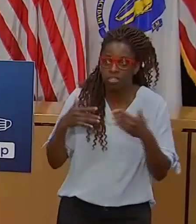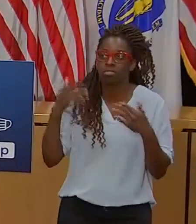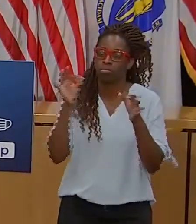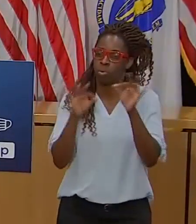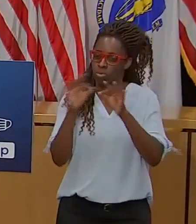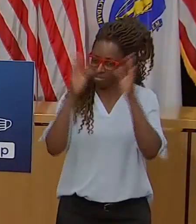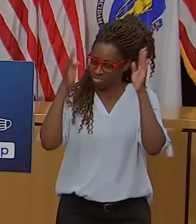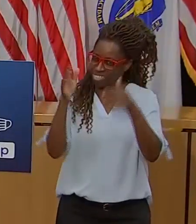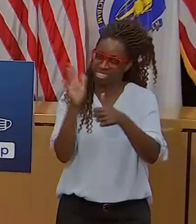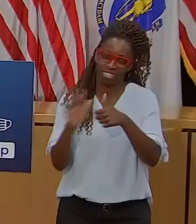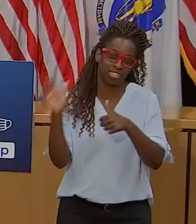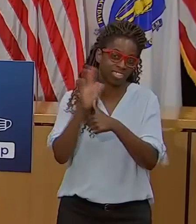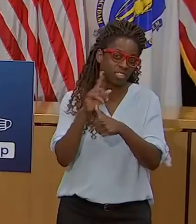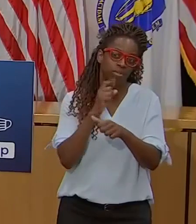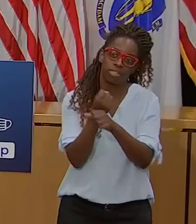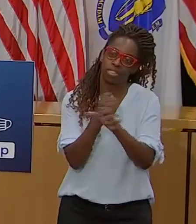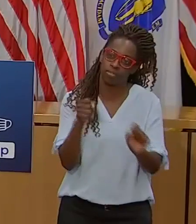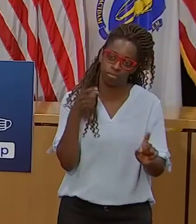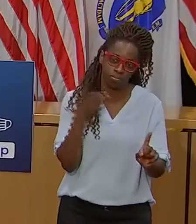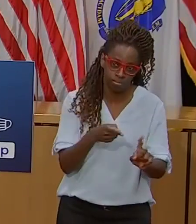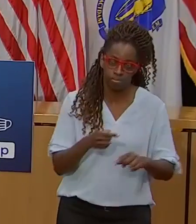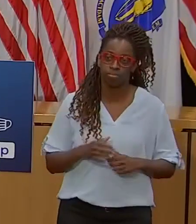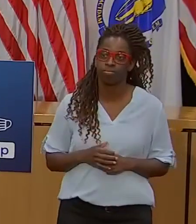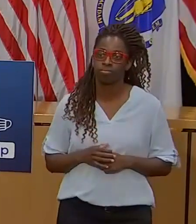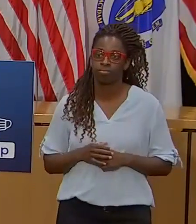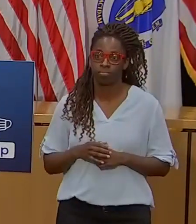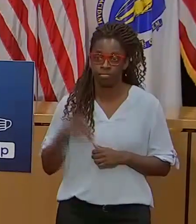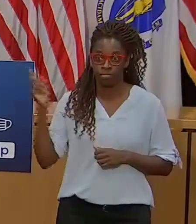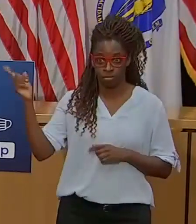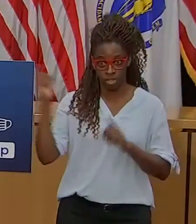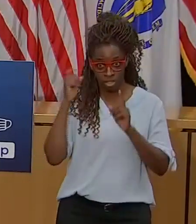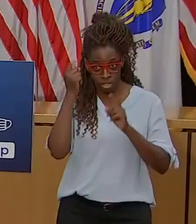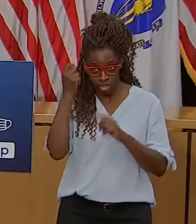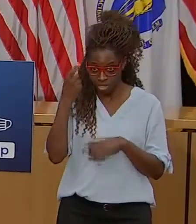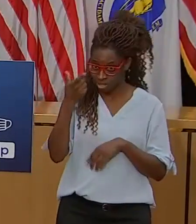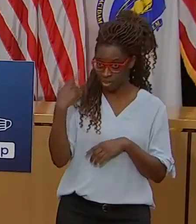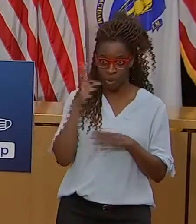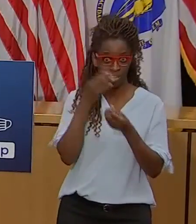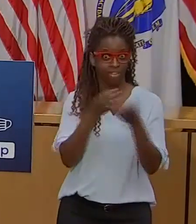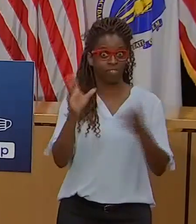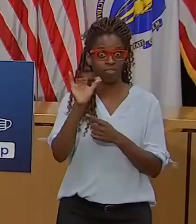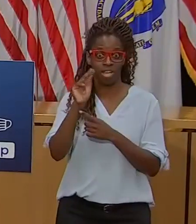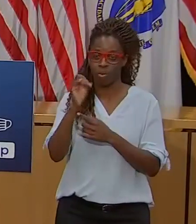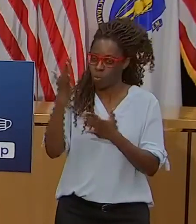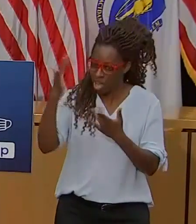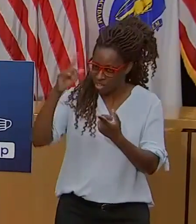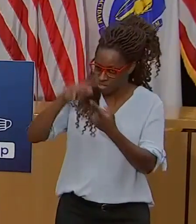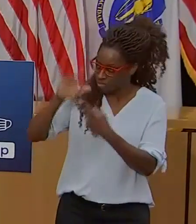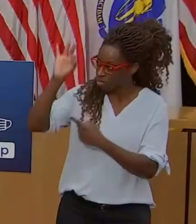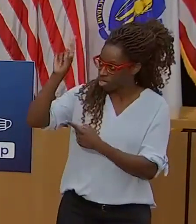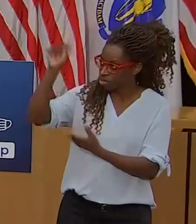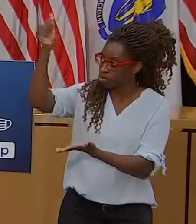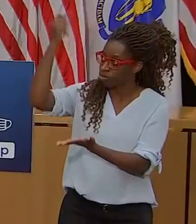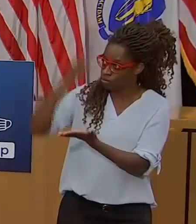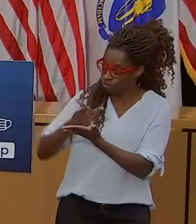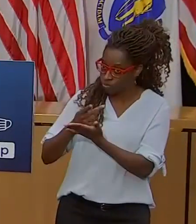not be distributed in Massachusetts until the FDA has approved it for emergency use and it is deemed to be